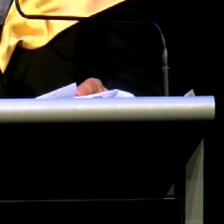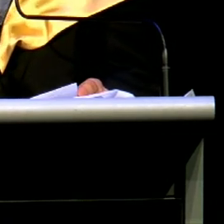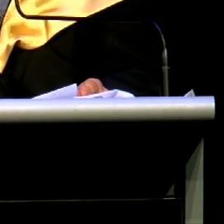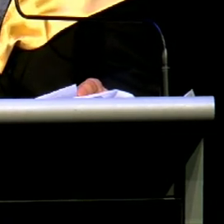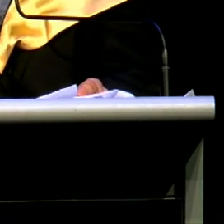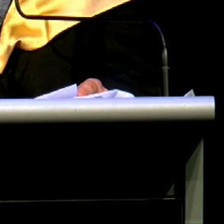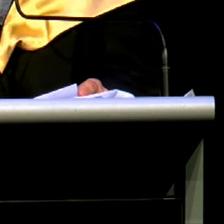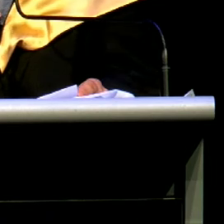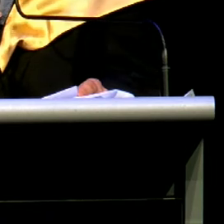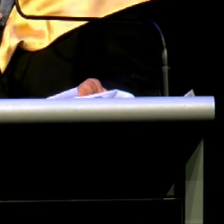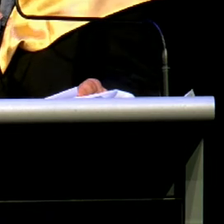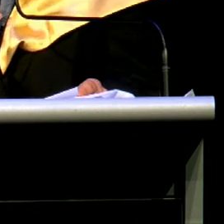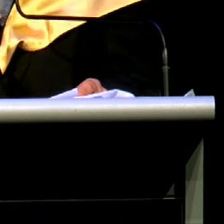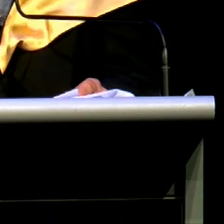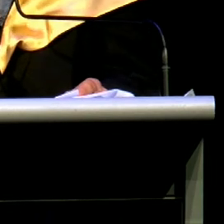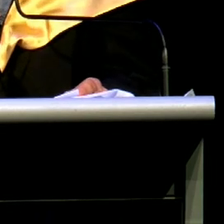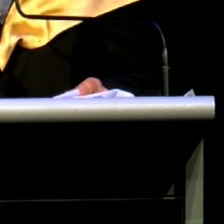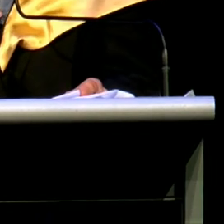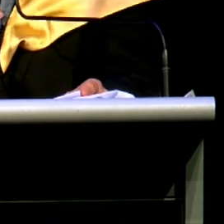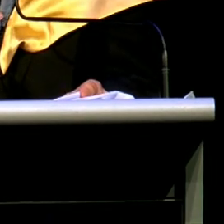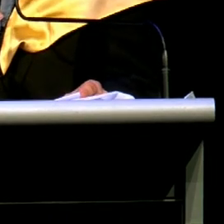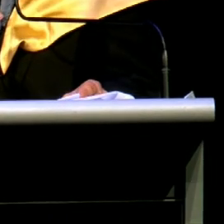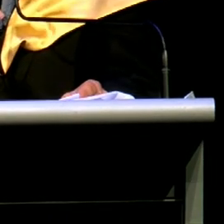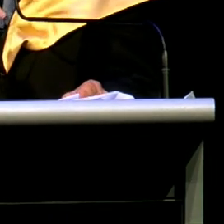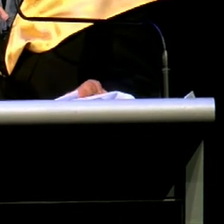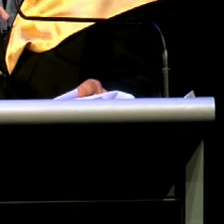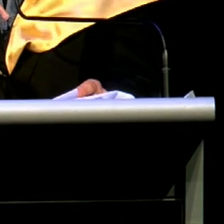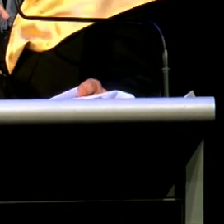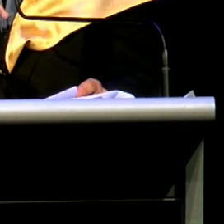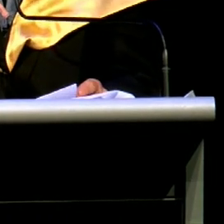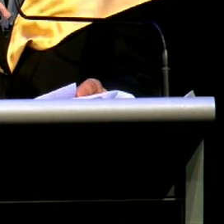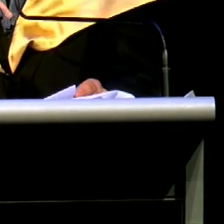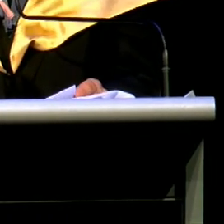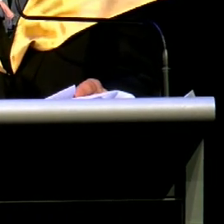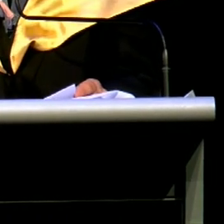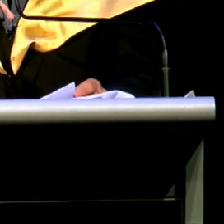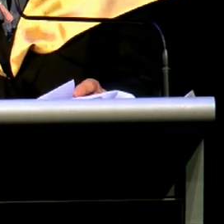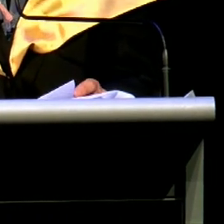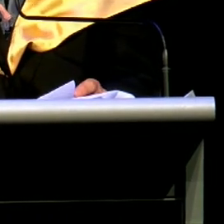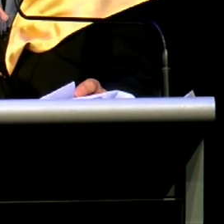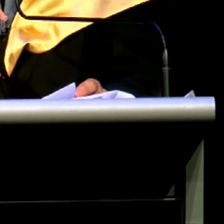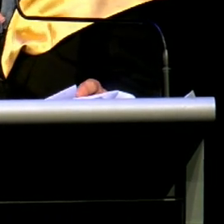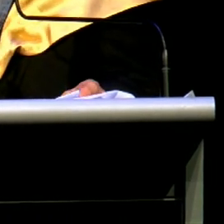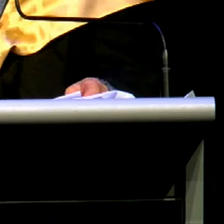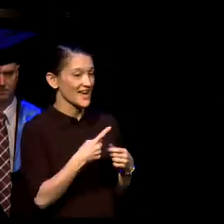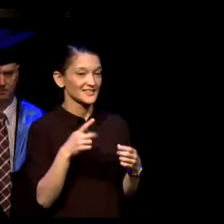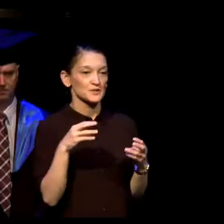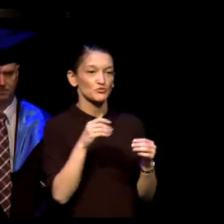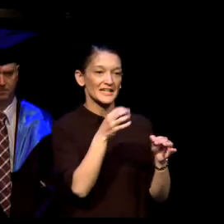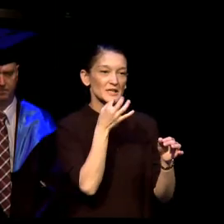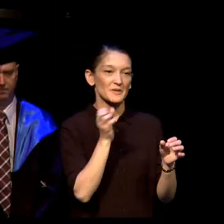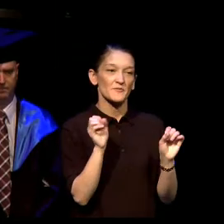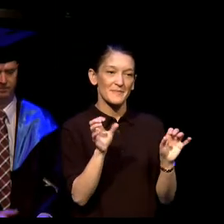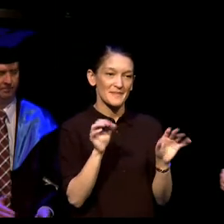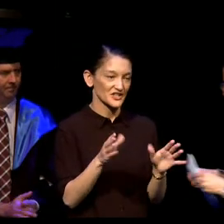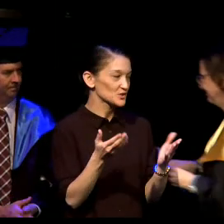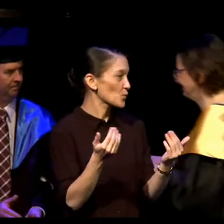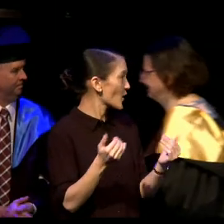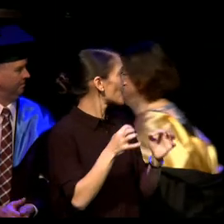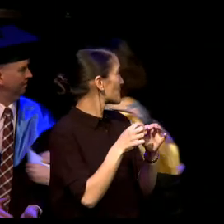We look forward to Ben sprinkling a little magic here today. Please join me in welcoming Ben Murphy.